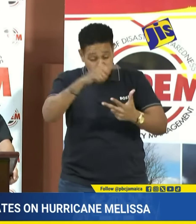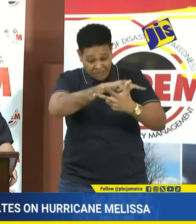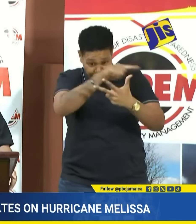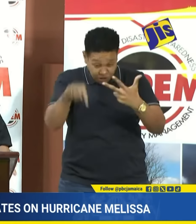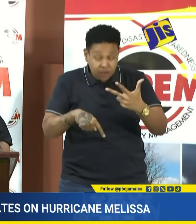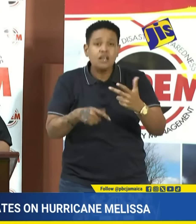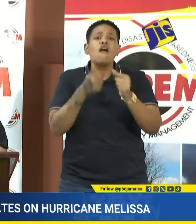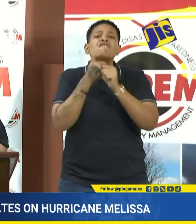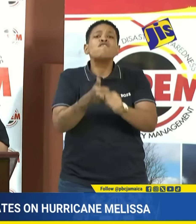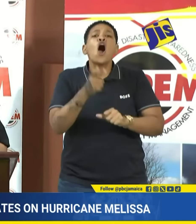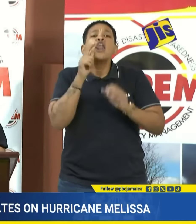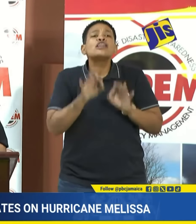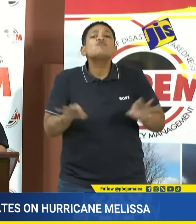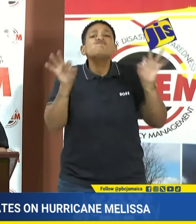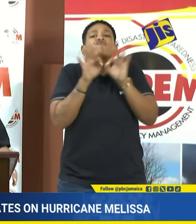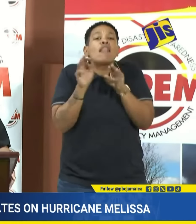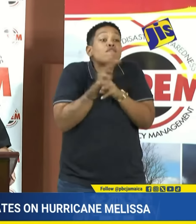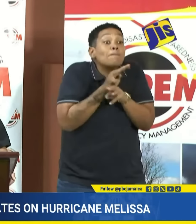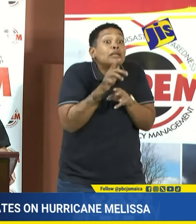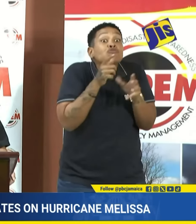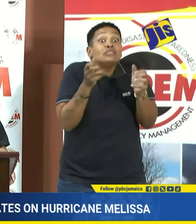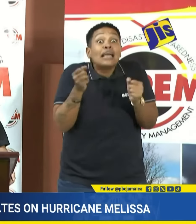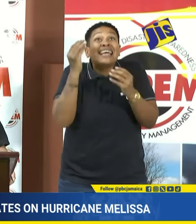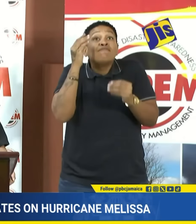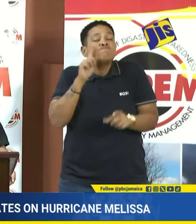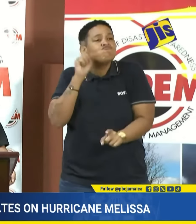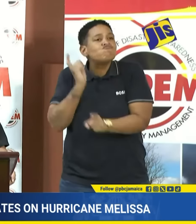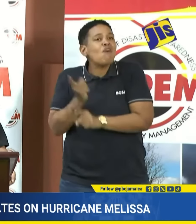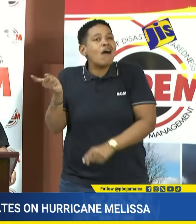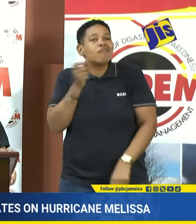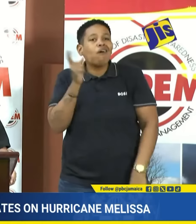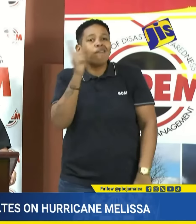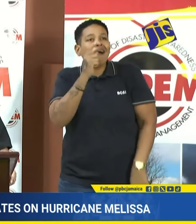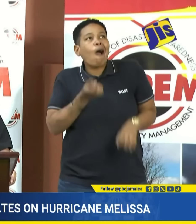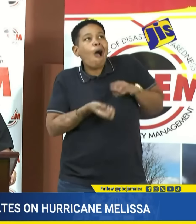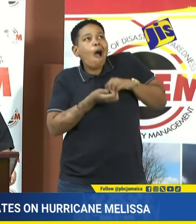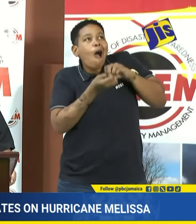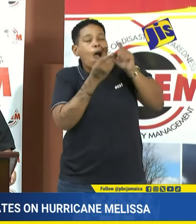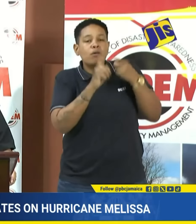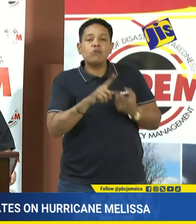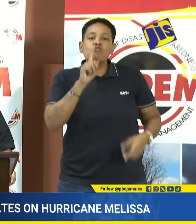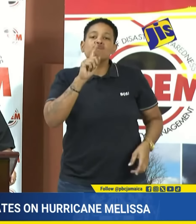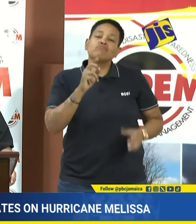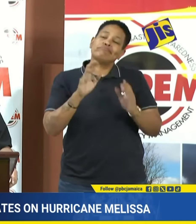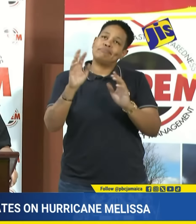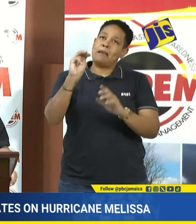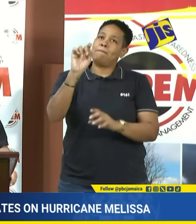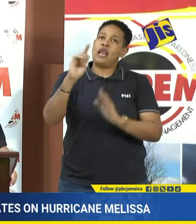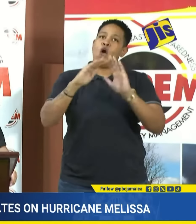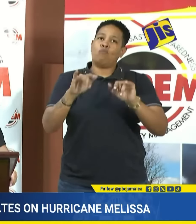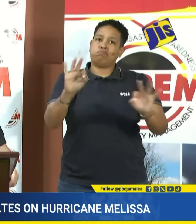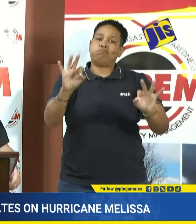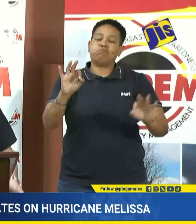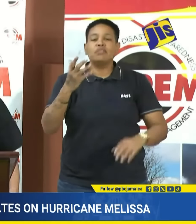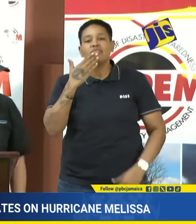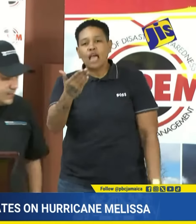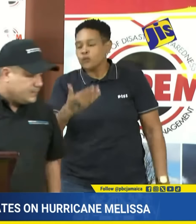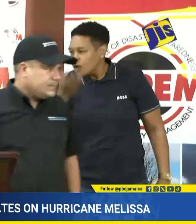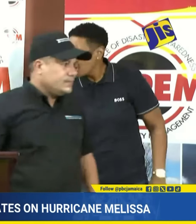Information, follow the relevant ministry sources, and of course, reputable media houses. Thank you. God bless